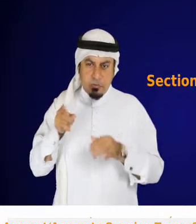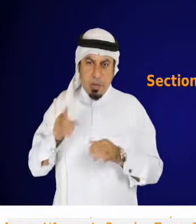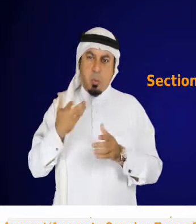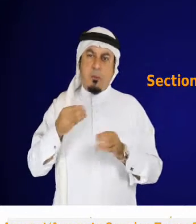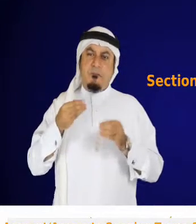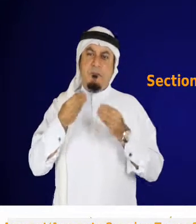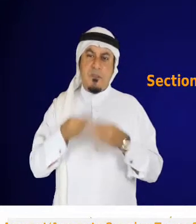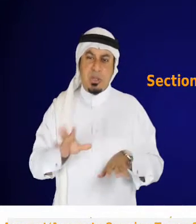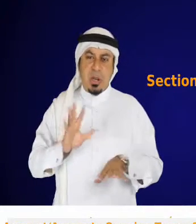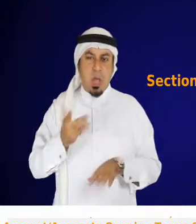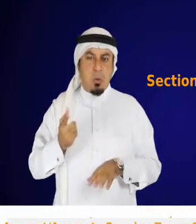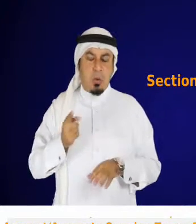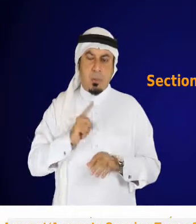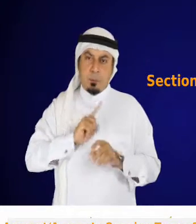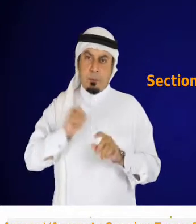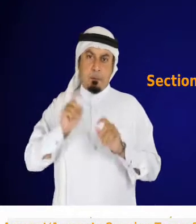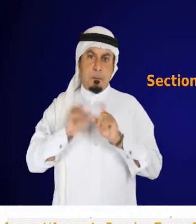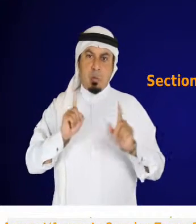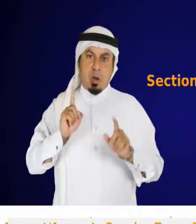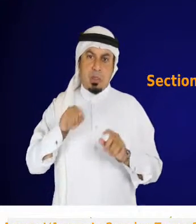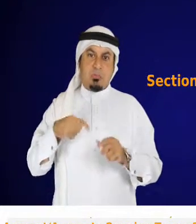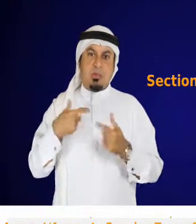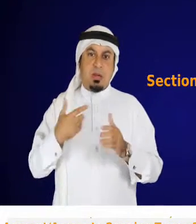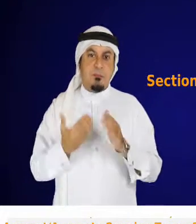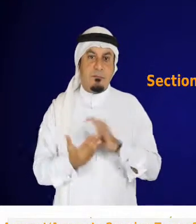the bank within a period specified by the bank. 20.